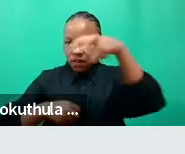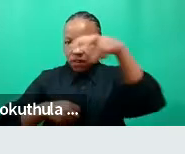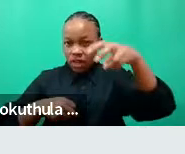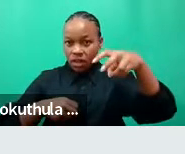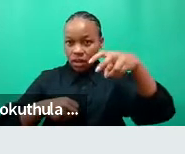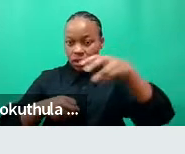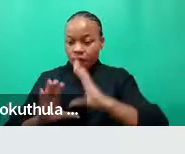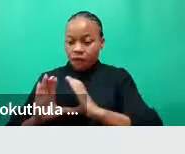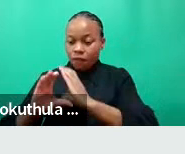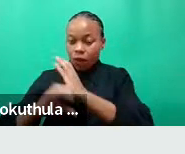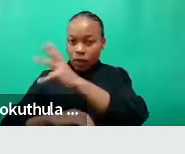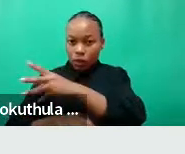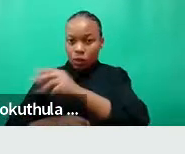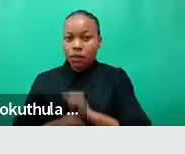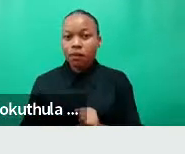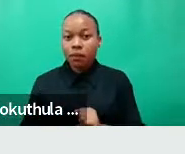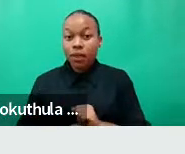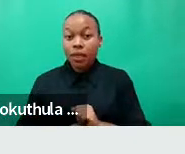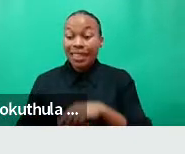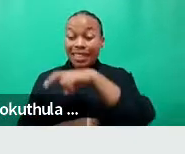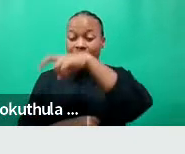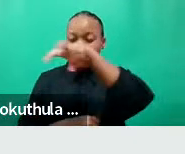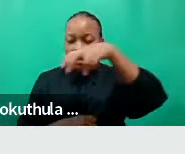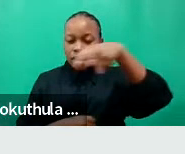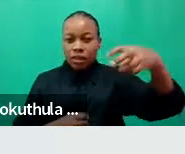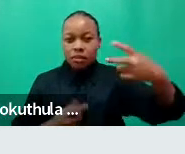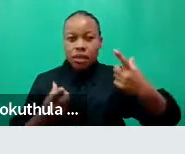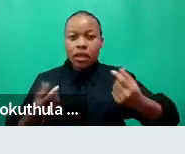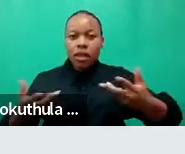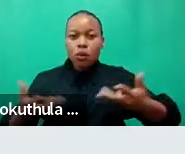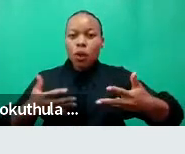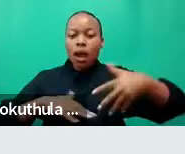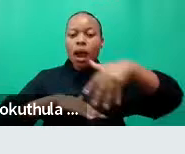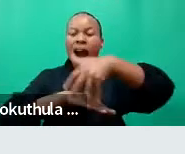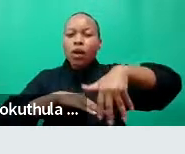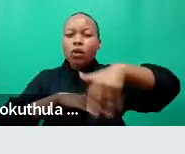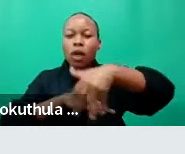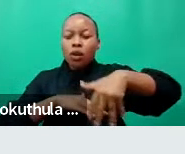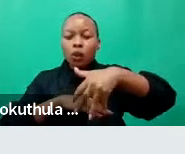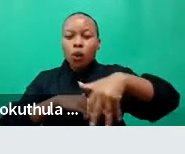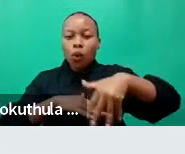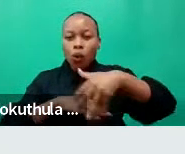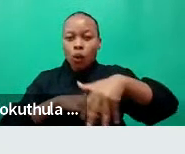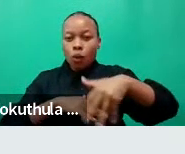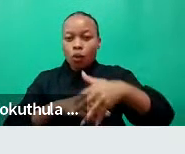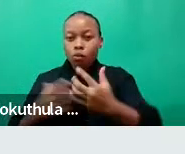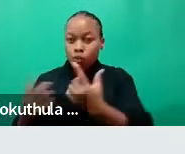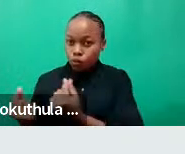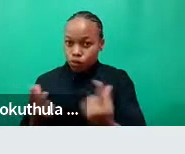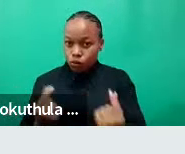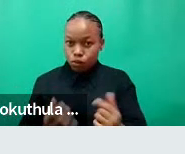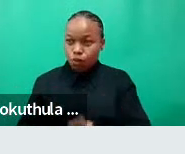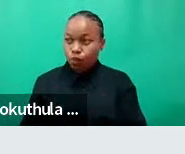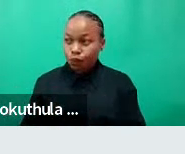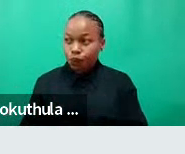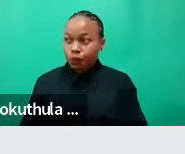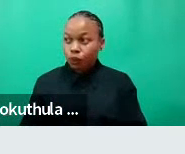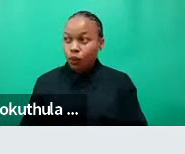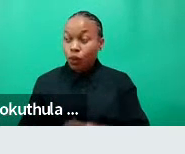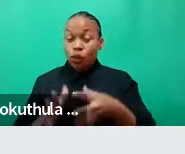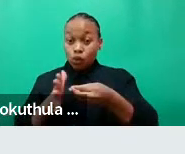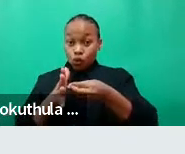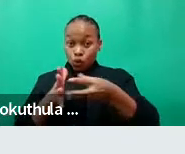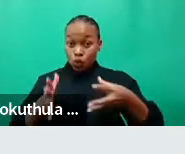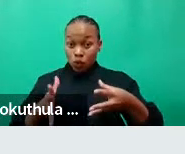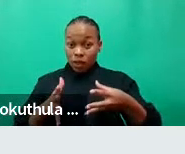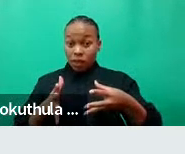in remote areas where we typically have to hike in to get there. The students will work in as a class,